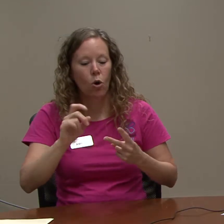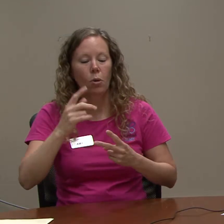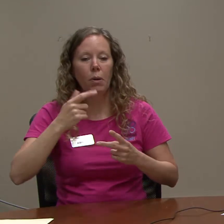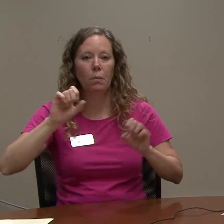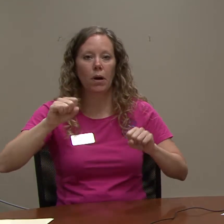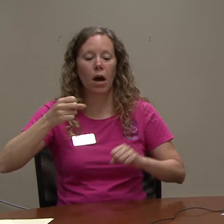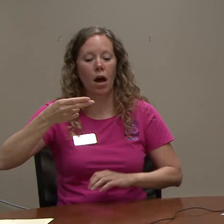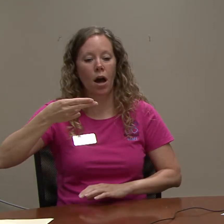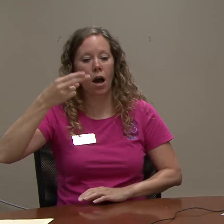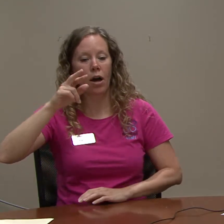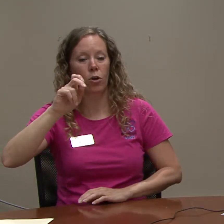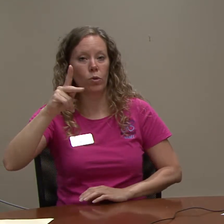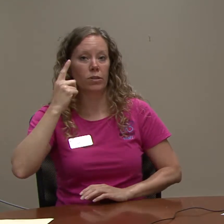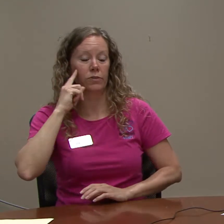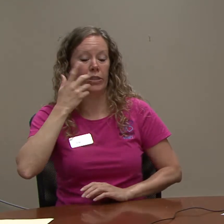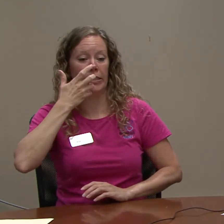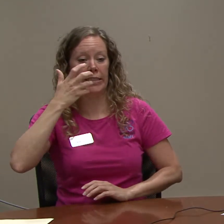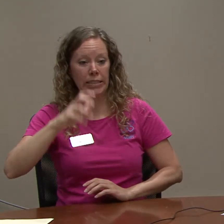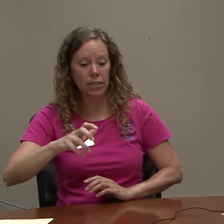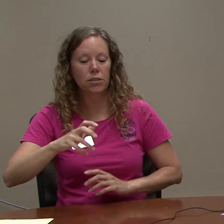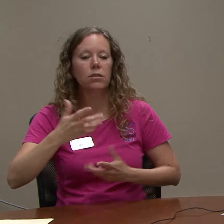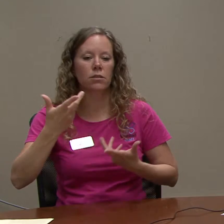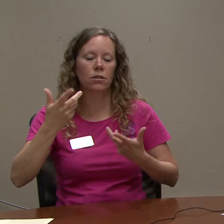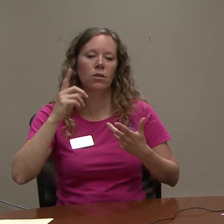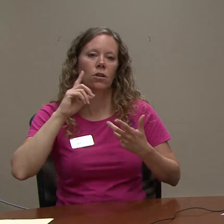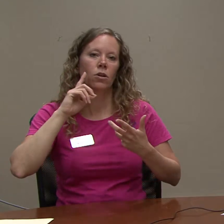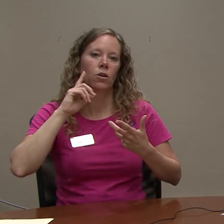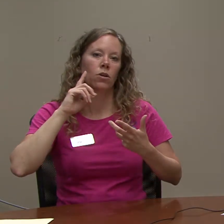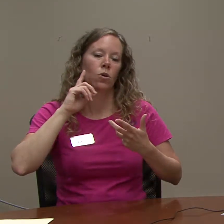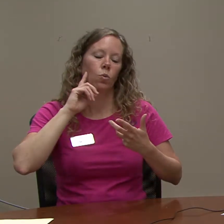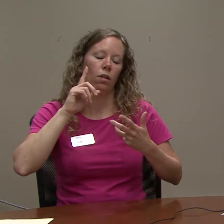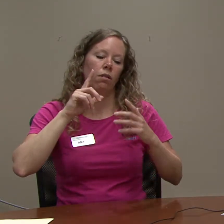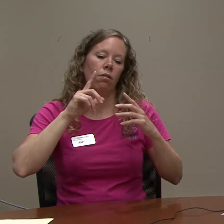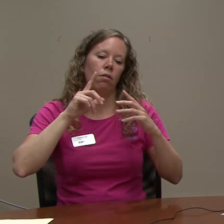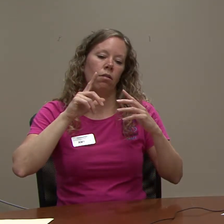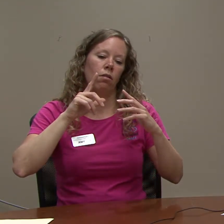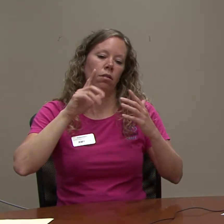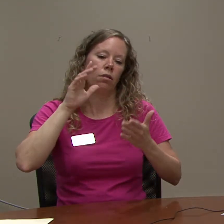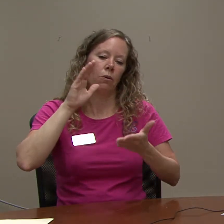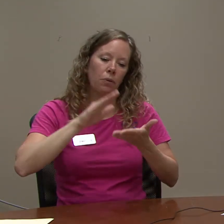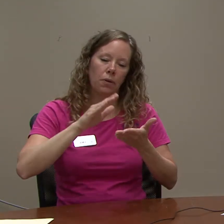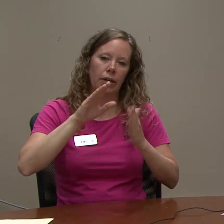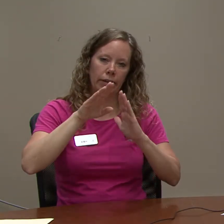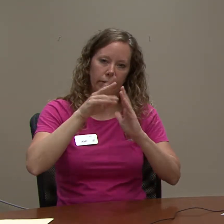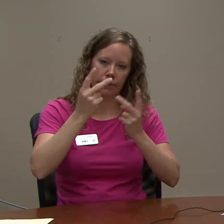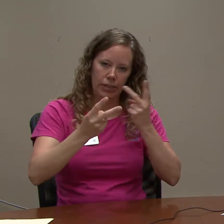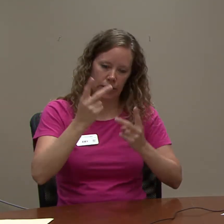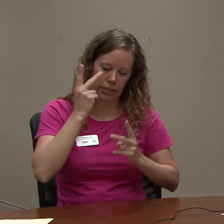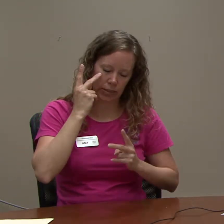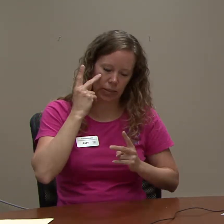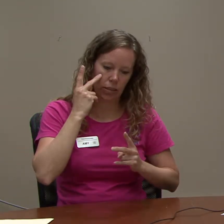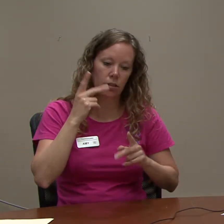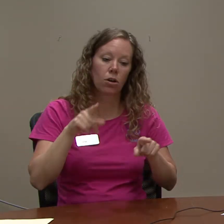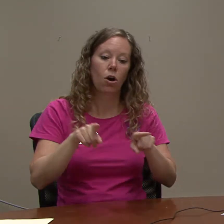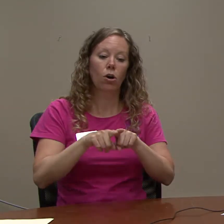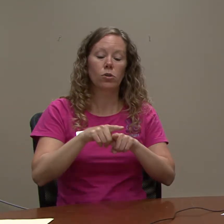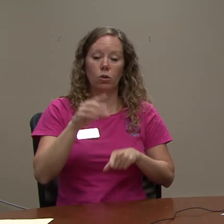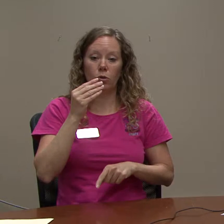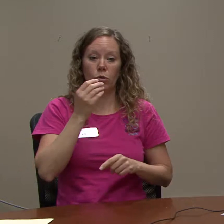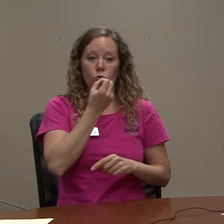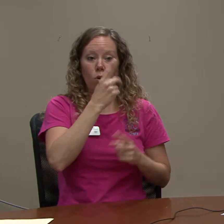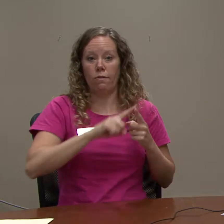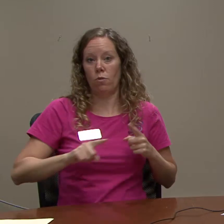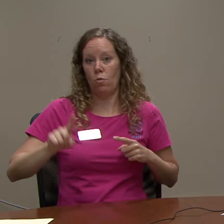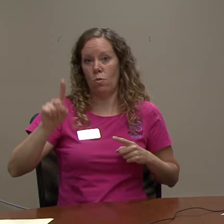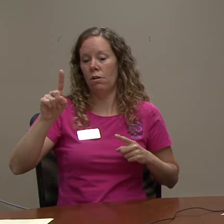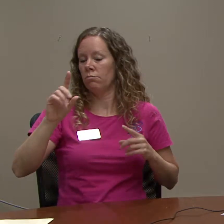heat-related illness, etc. Visits will not occur during meal times in phase 1, as the staff will be busy helping residents with